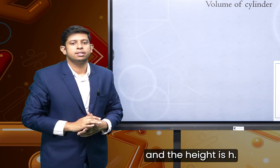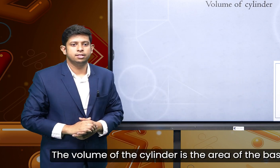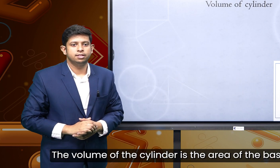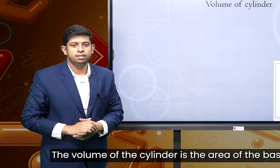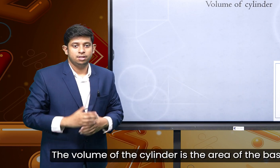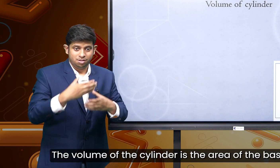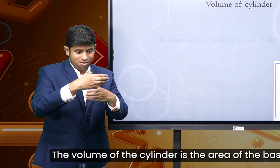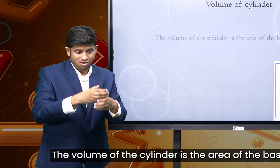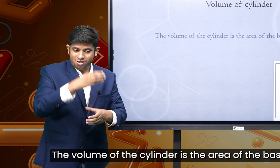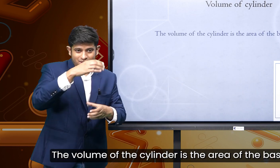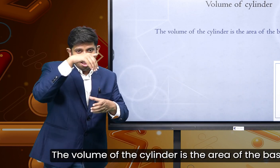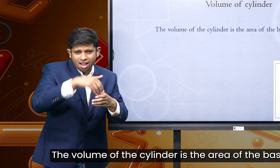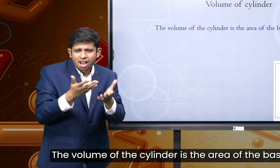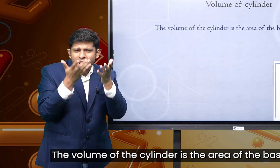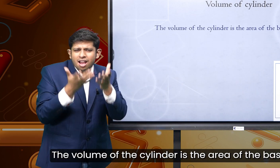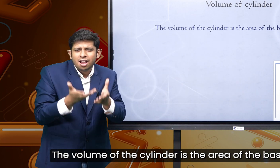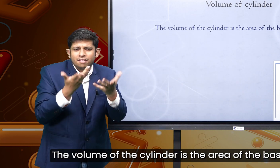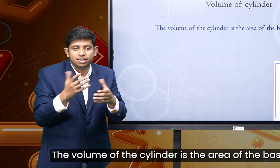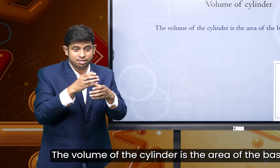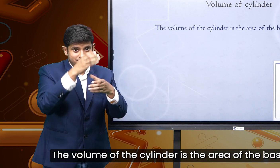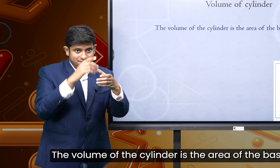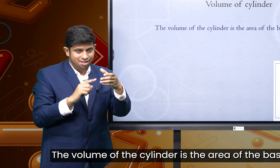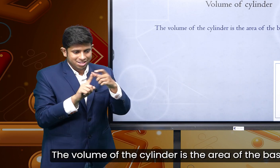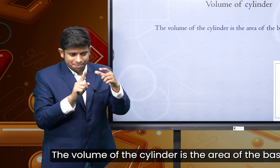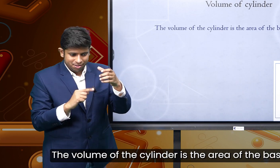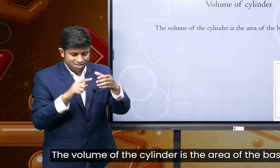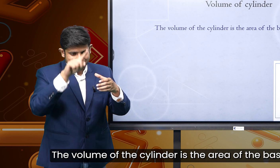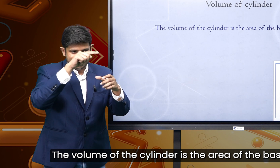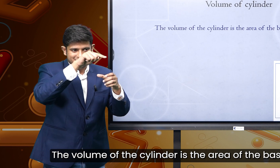The volume of the cylinder is the area of the base into height.